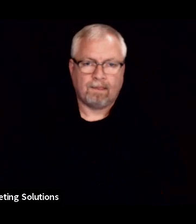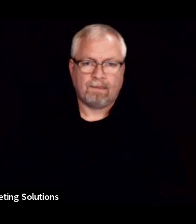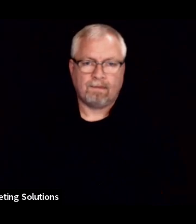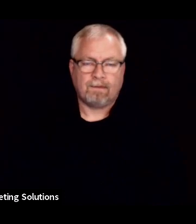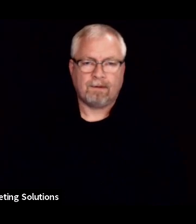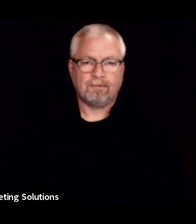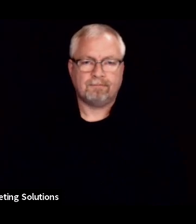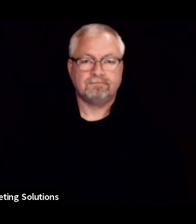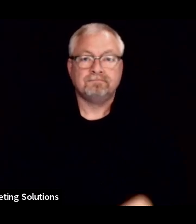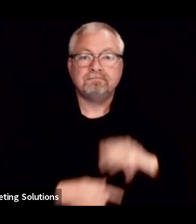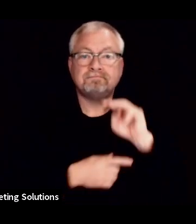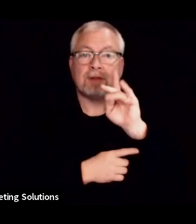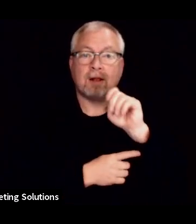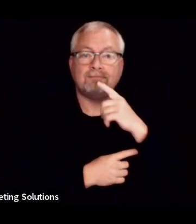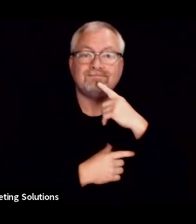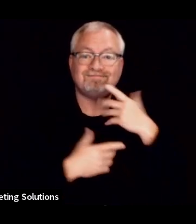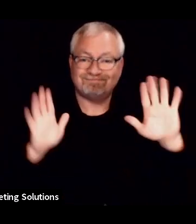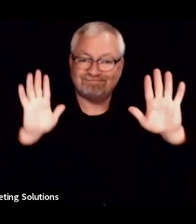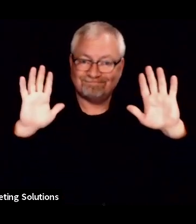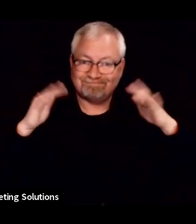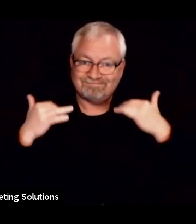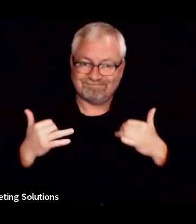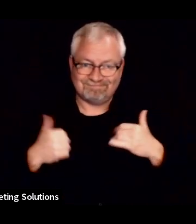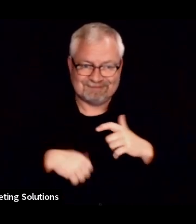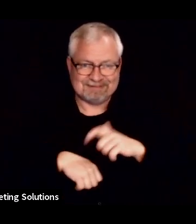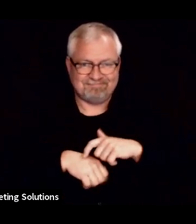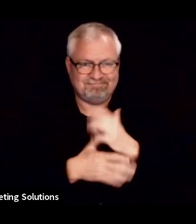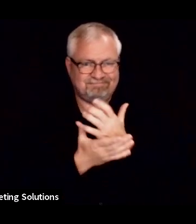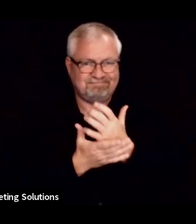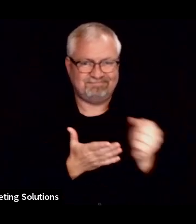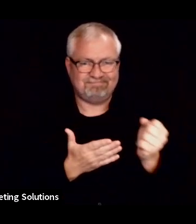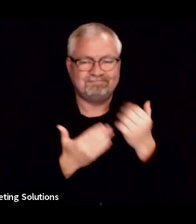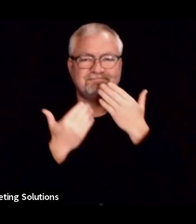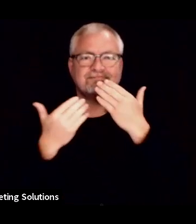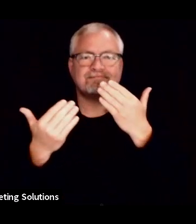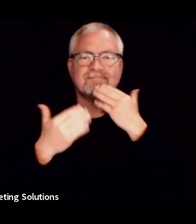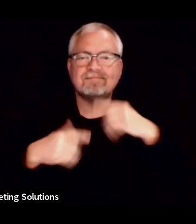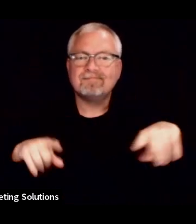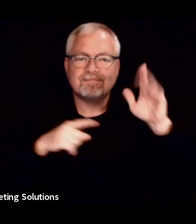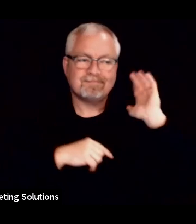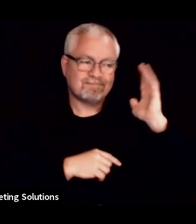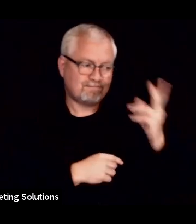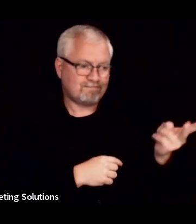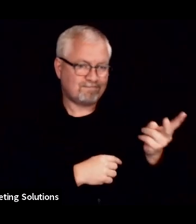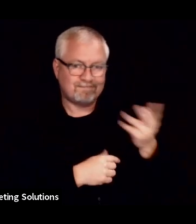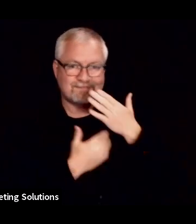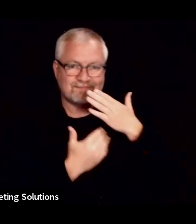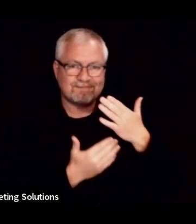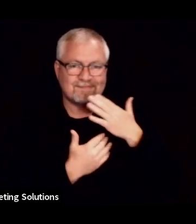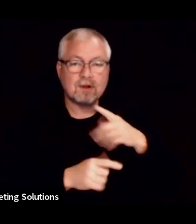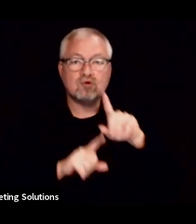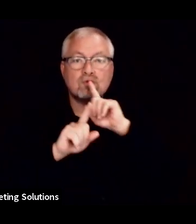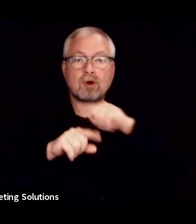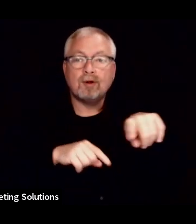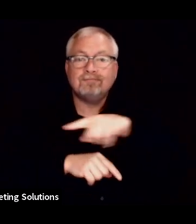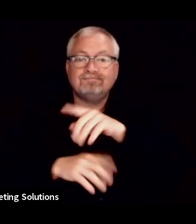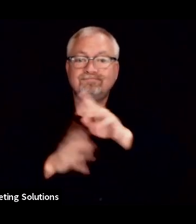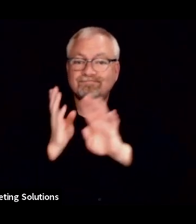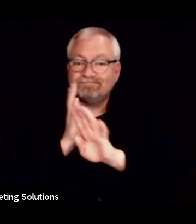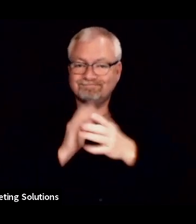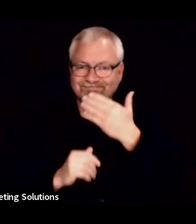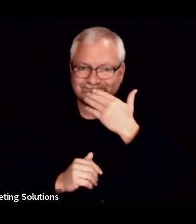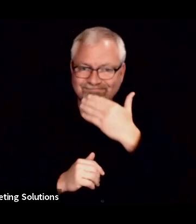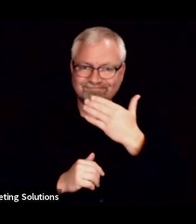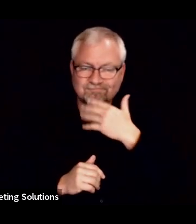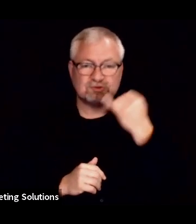All right, that is all the time we have on today's call. I want to thank our speakers and the reporters on the line today. If you had a question we were not able to address during the